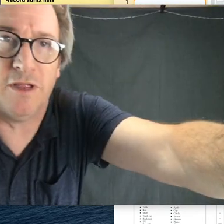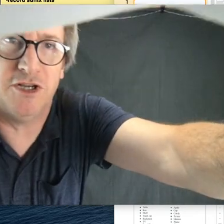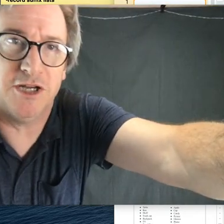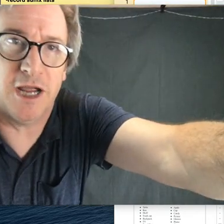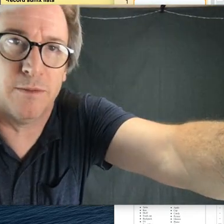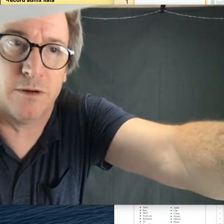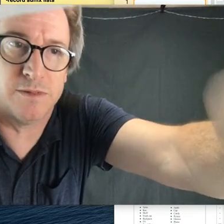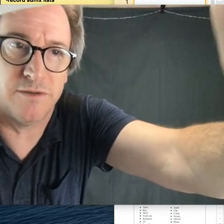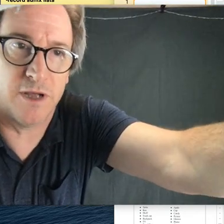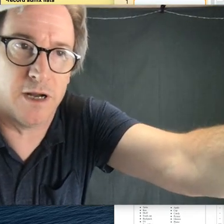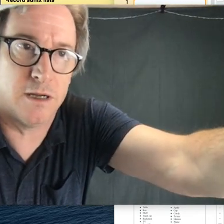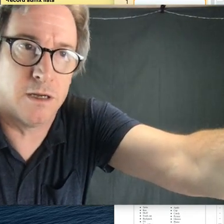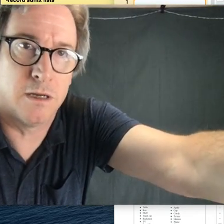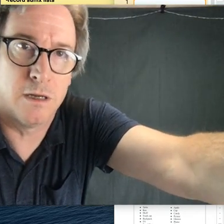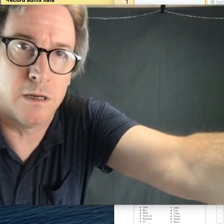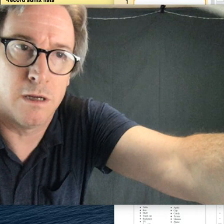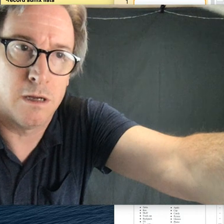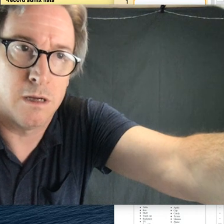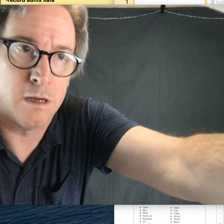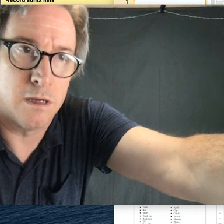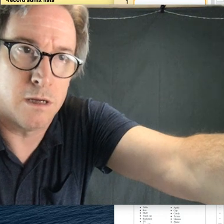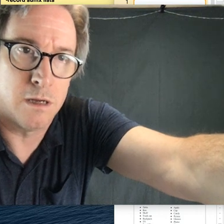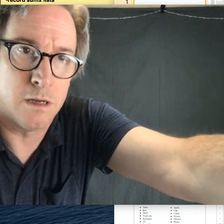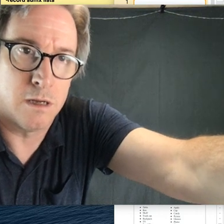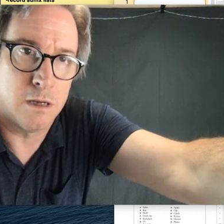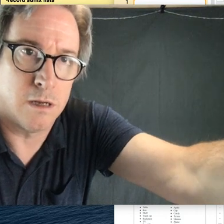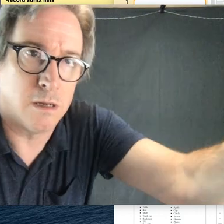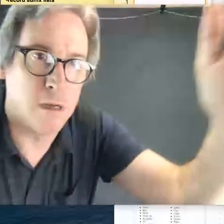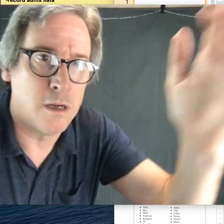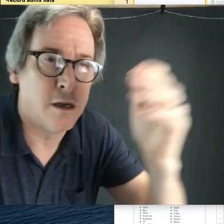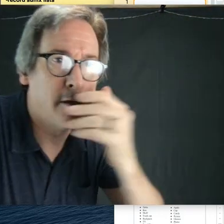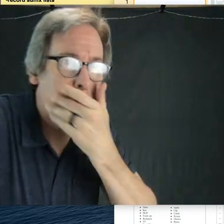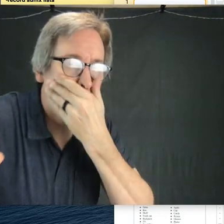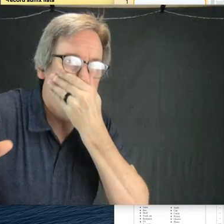I feel like J.J. Abrams. I've got a